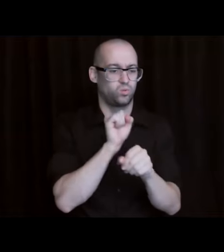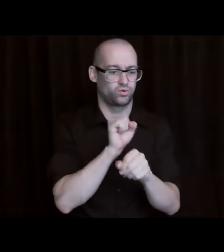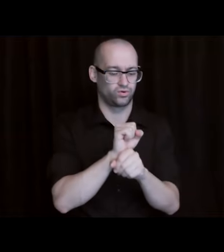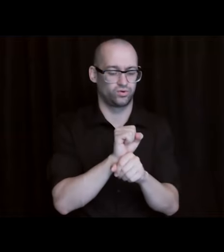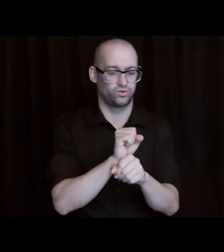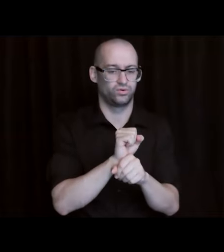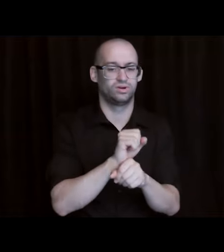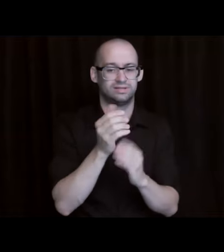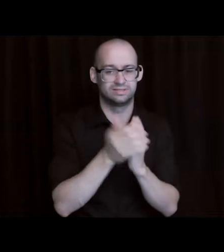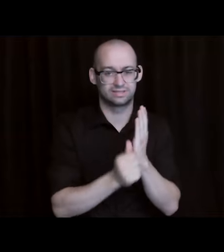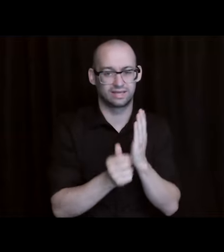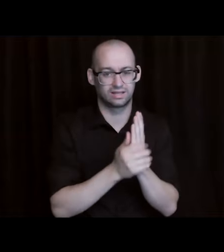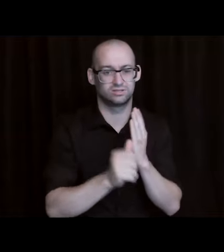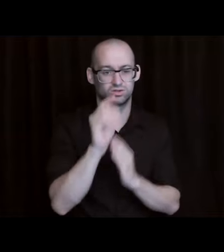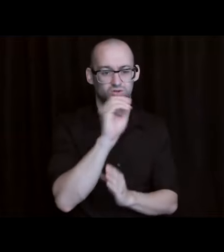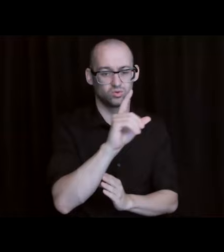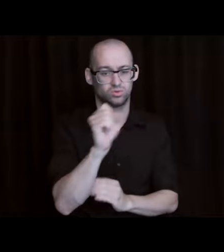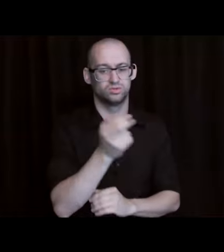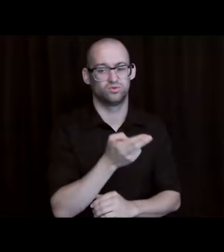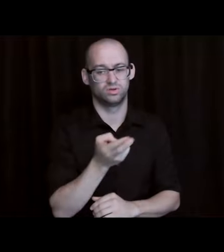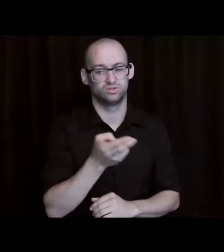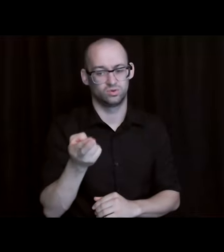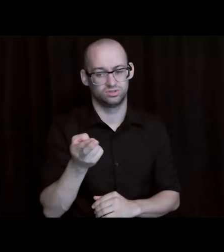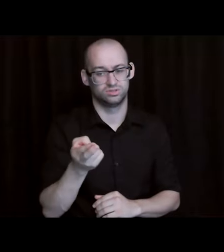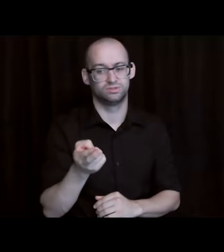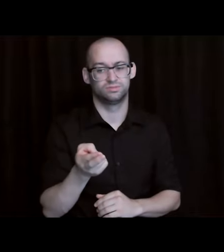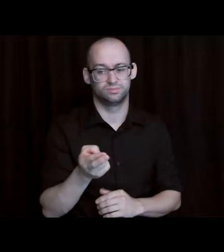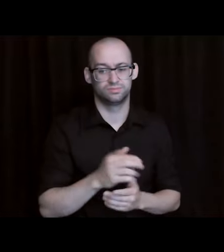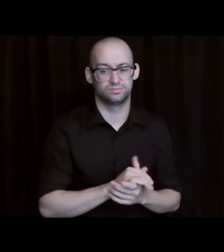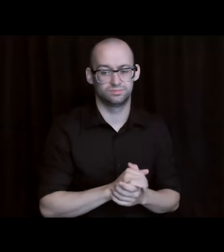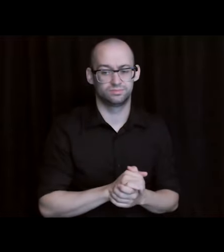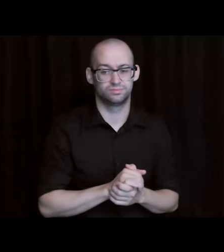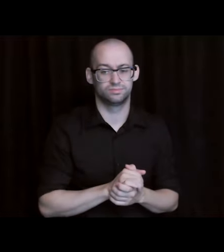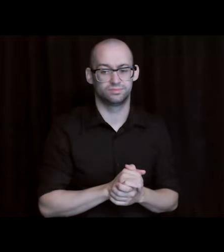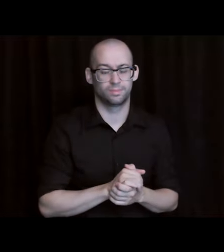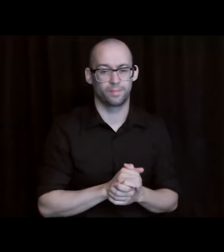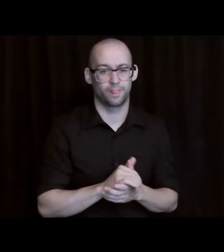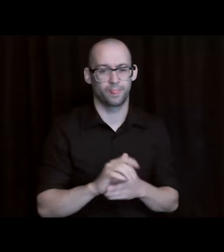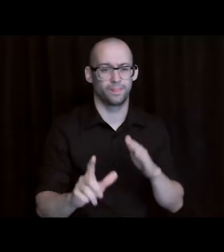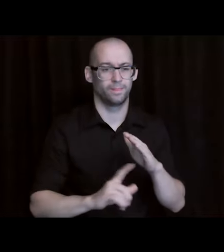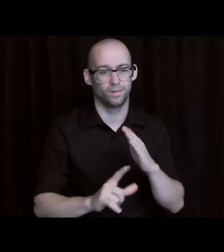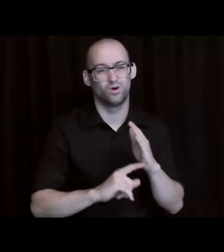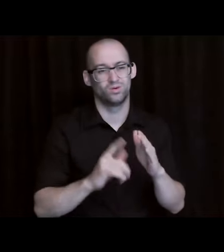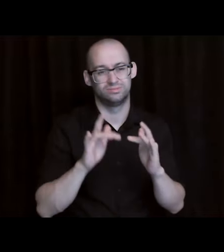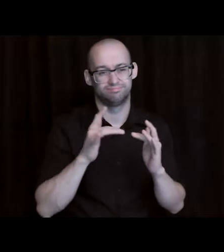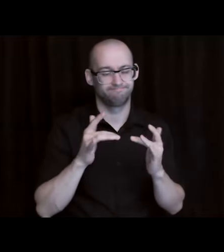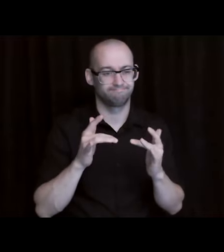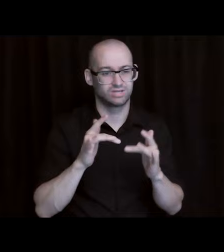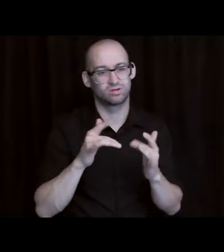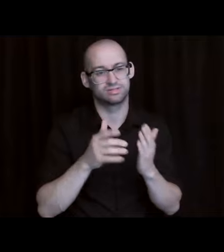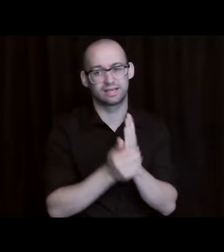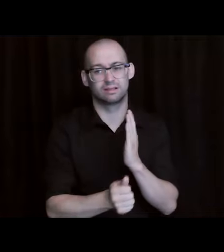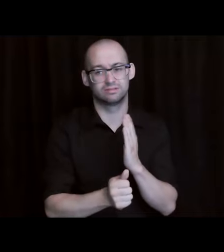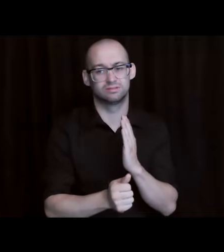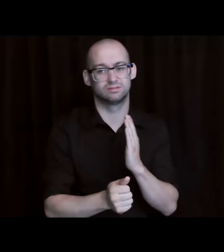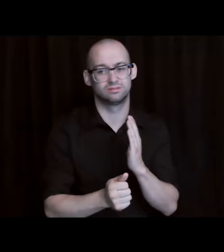tools, resources that are necessary to support community members who have low digital skills. With completing online tasks,